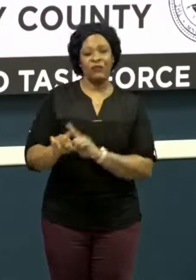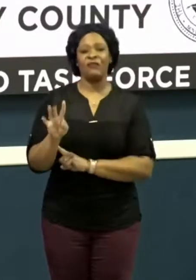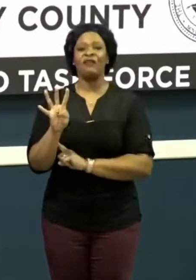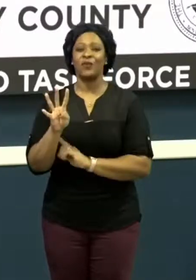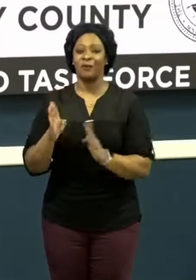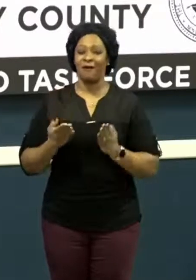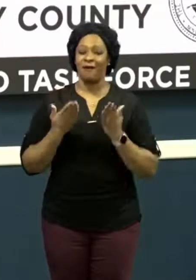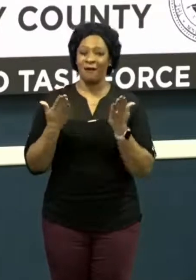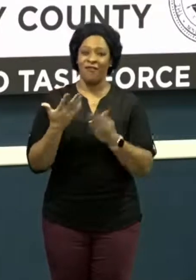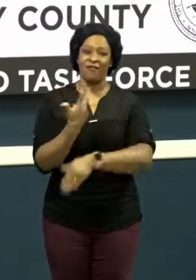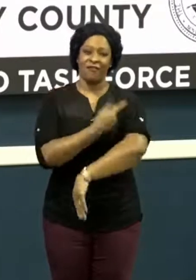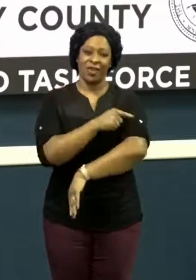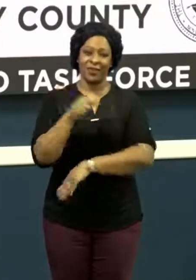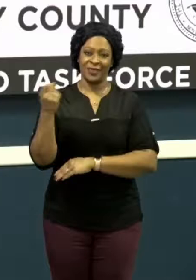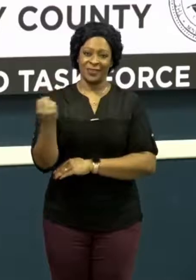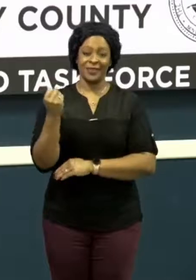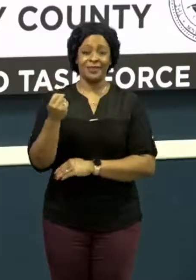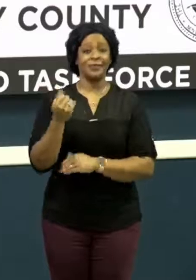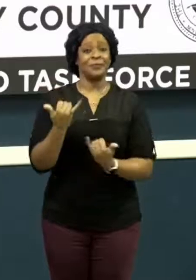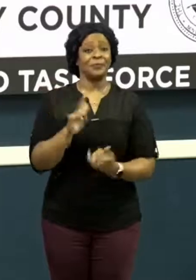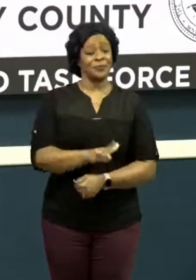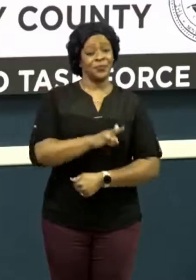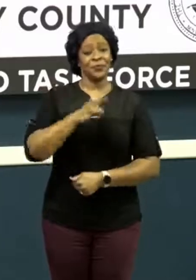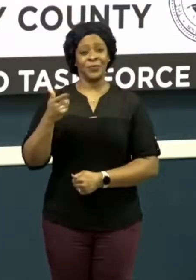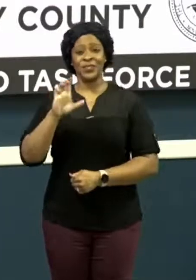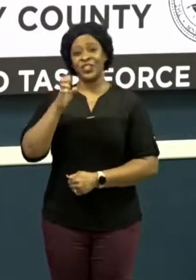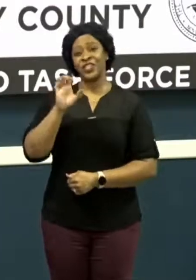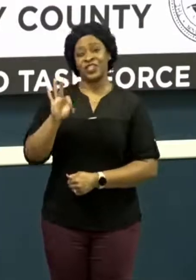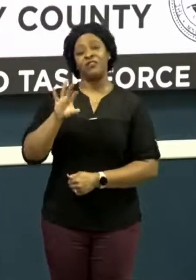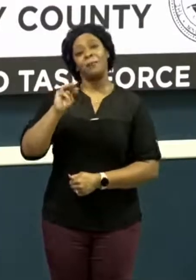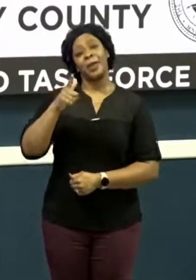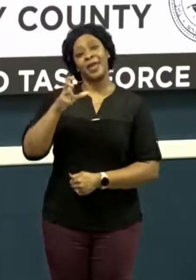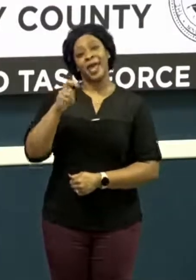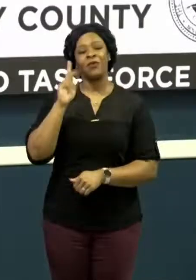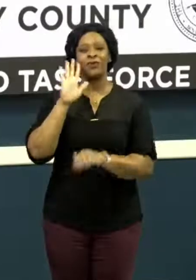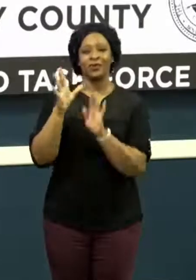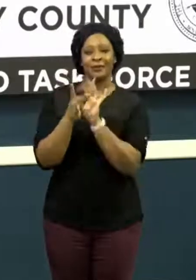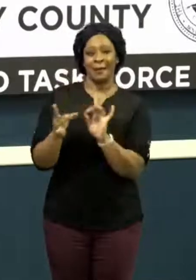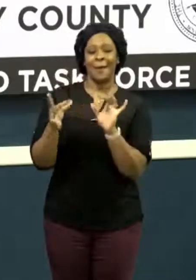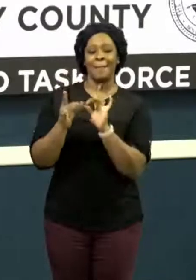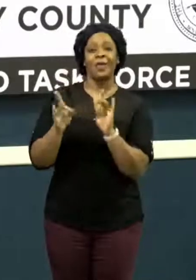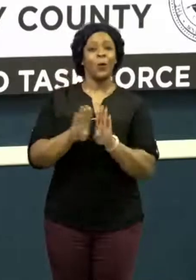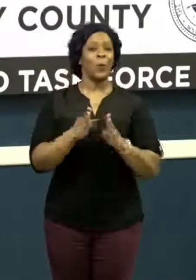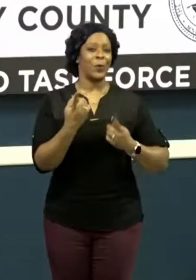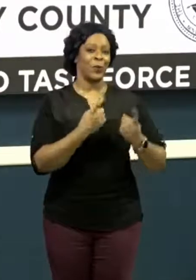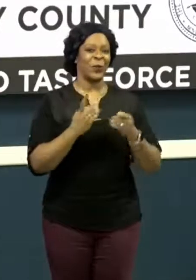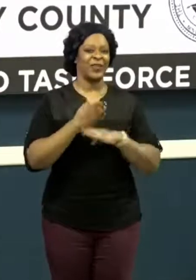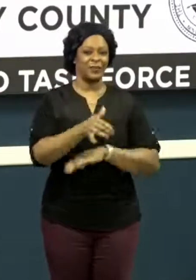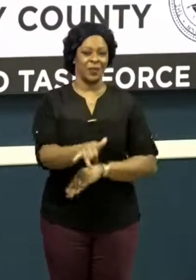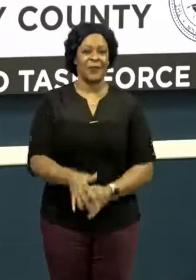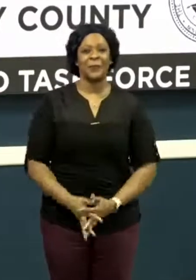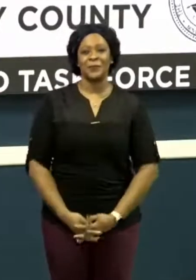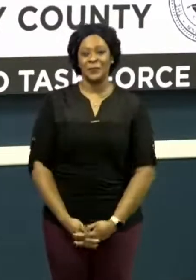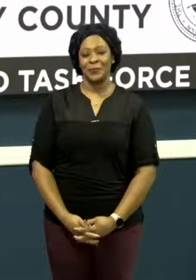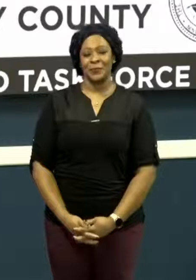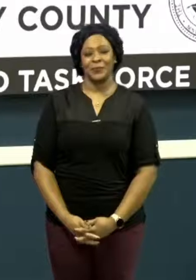p.m. And with that, I will turn it over to Chief McGowen for a few comments, and then we will take questions.